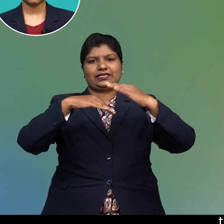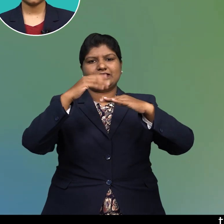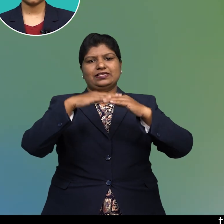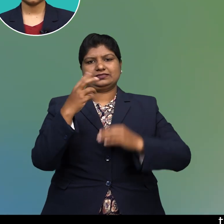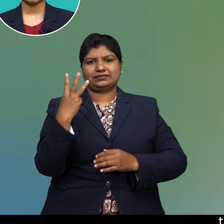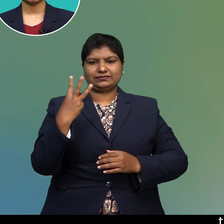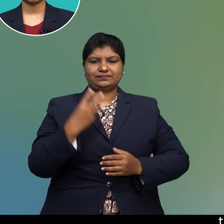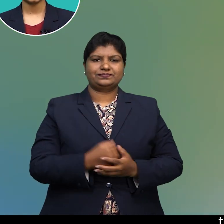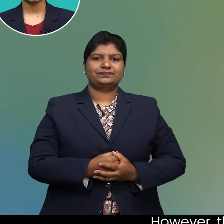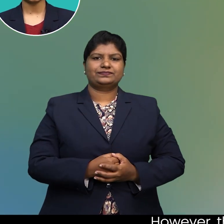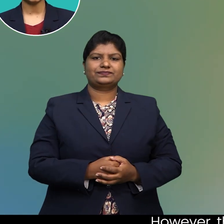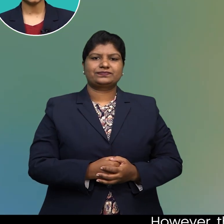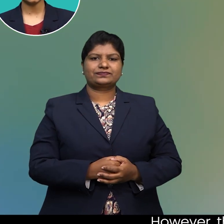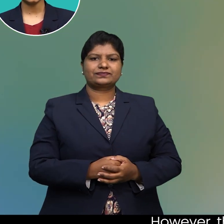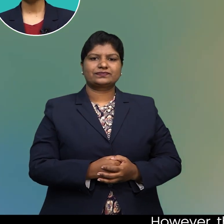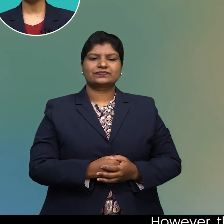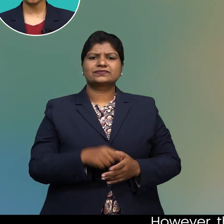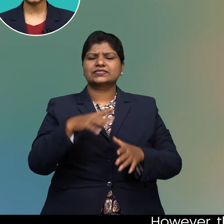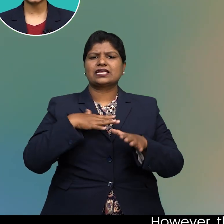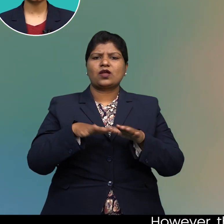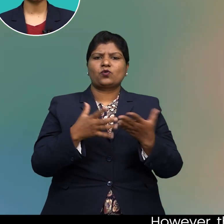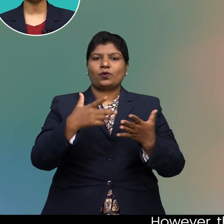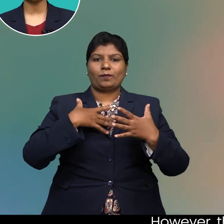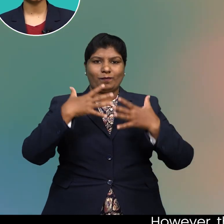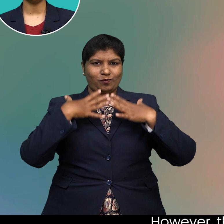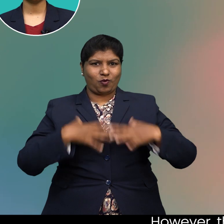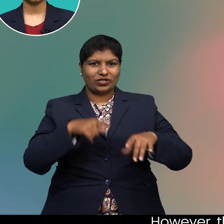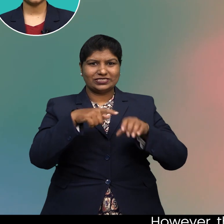than in the two other groups